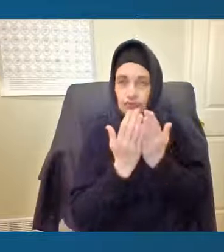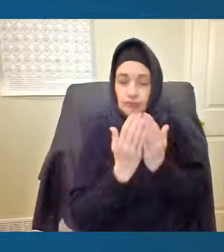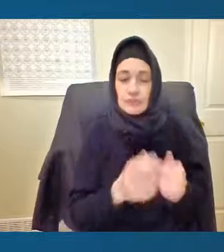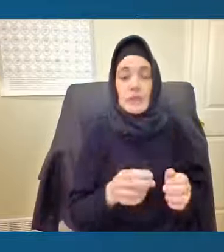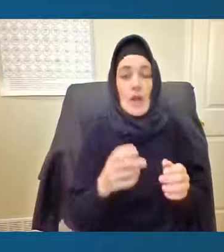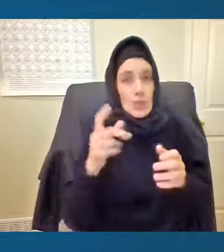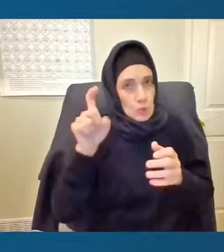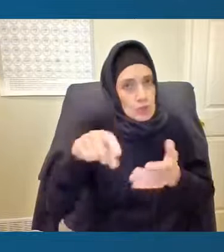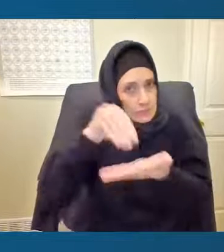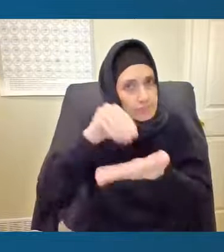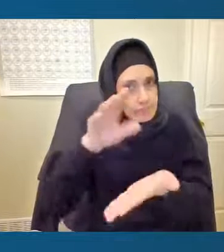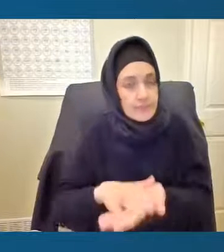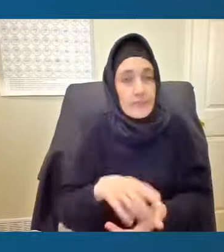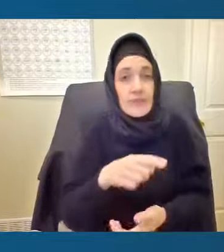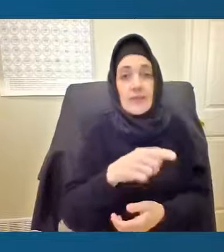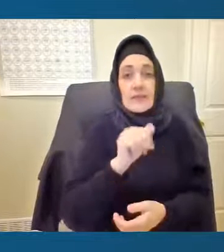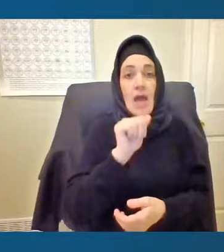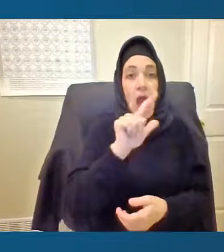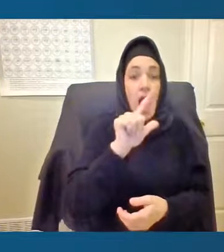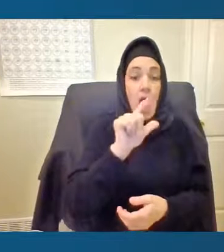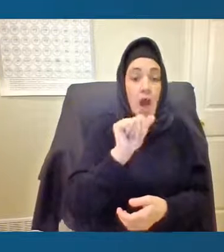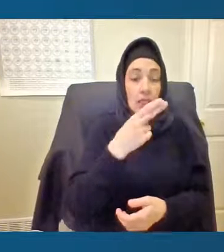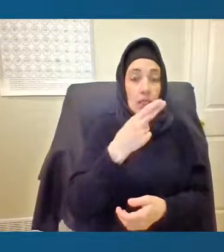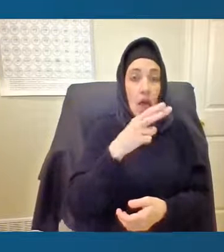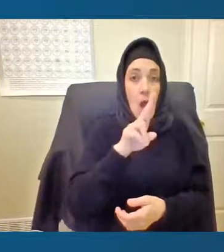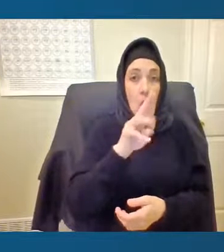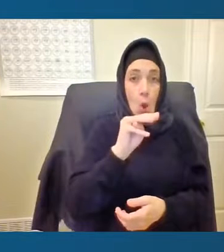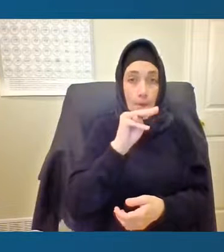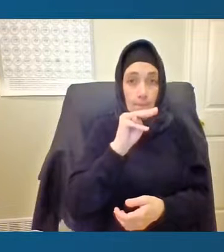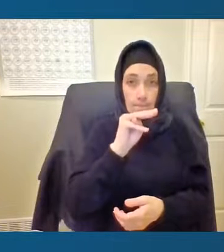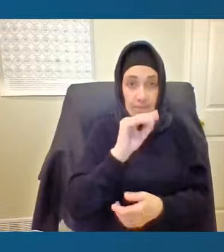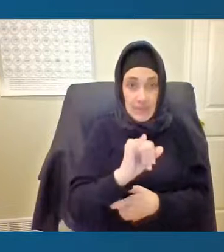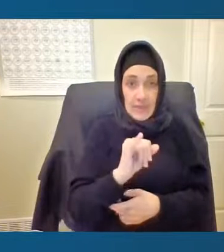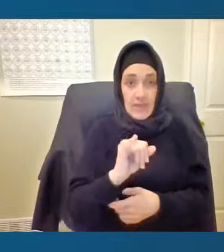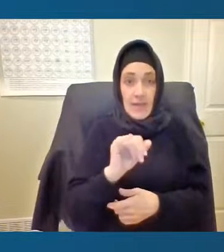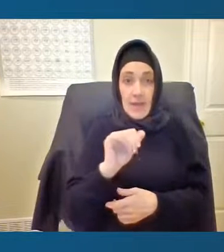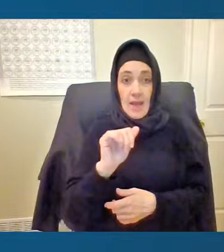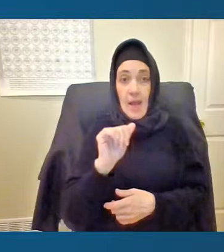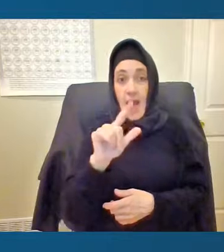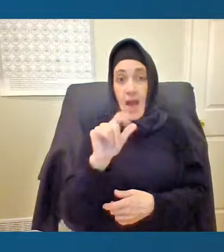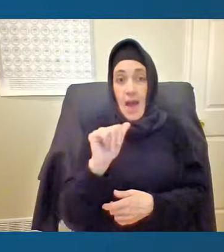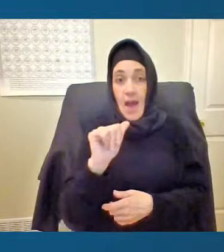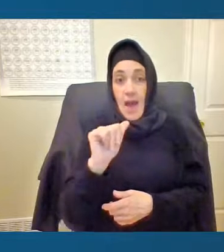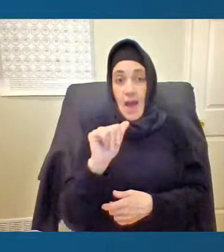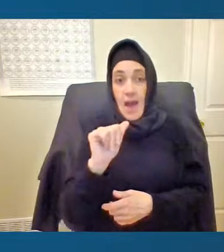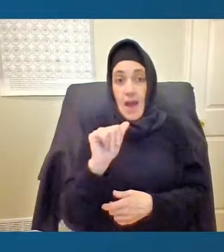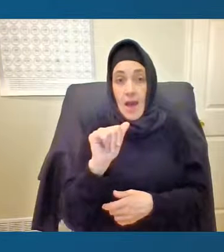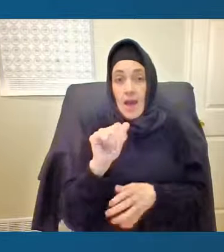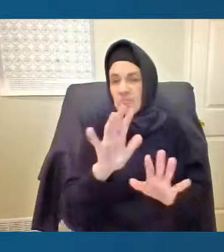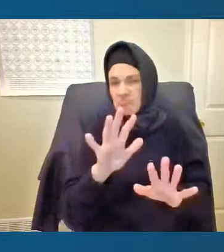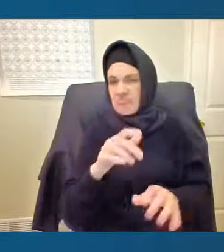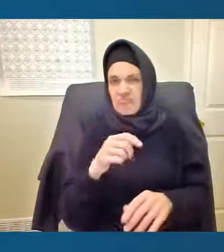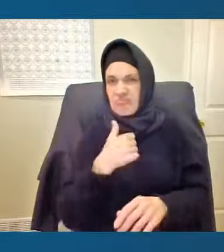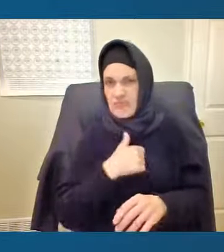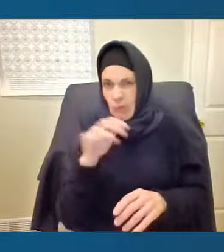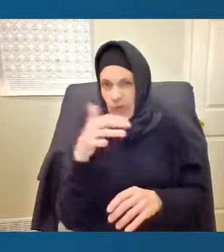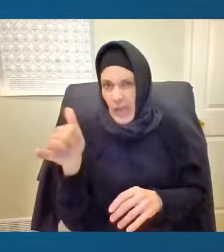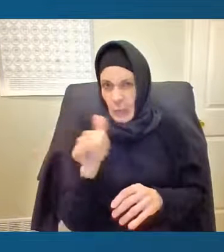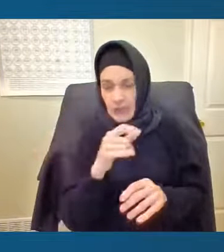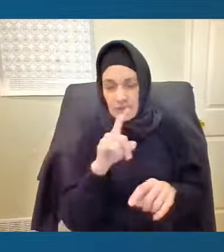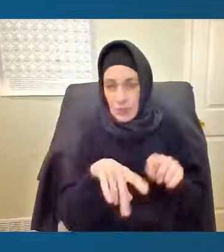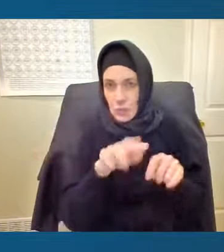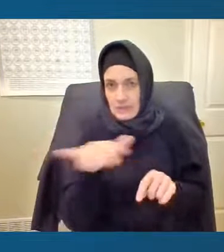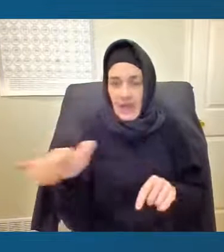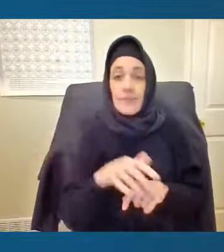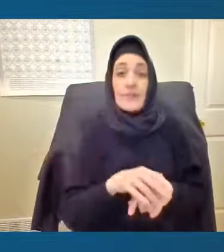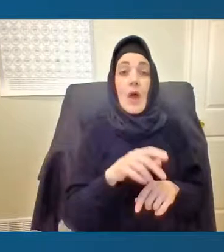Allahumma a'inni ala dhikrika wa shukrika wa husni ibadatika. Oh Allah, this is beautiful.